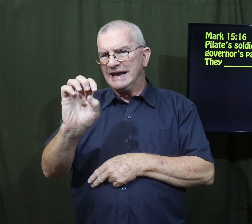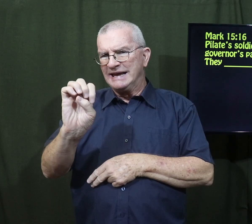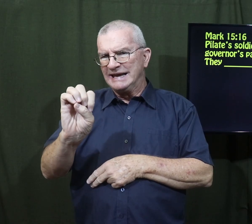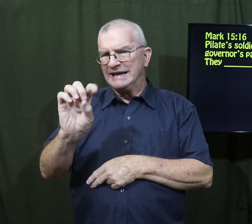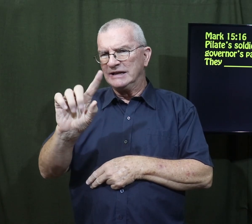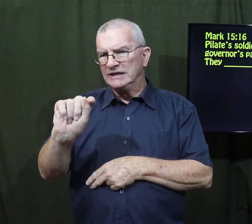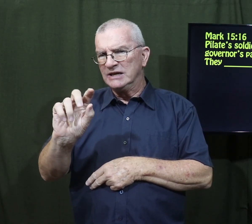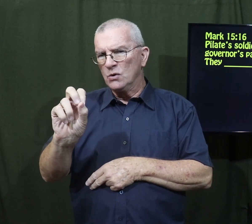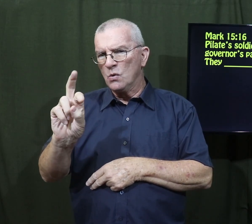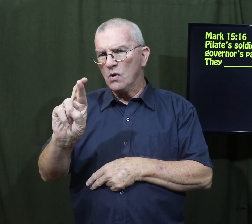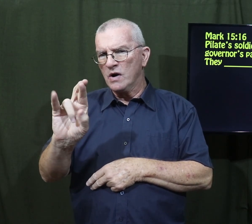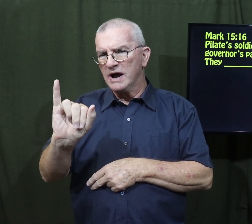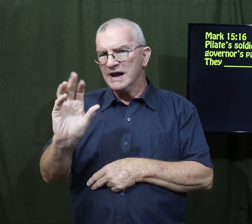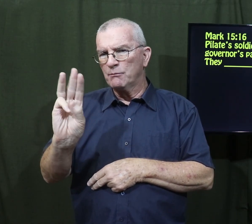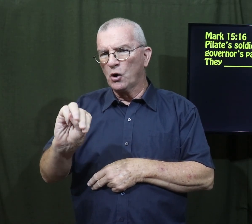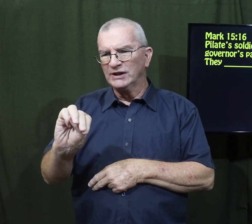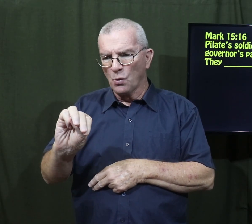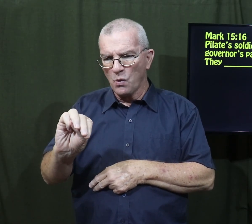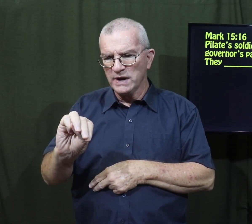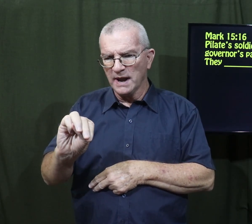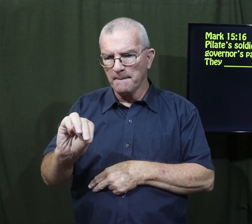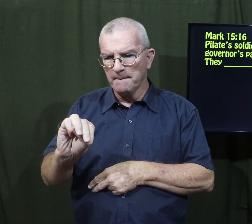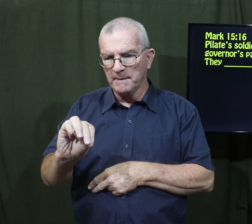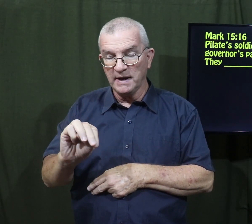called the Praetorium.